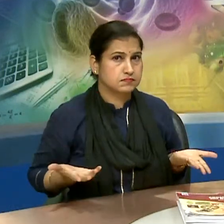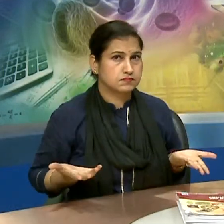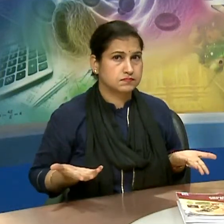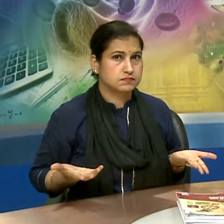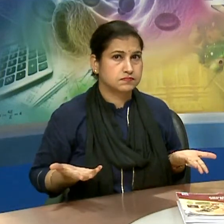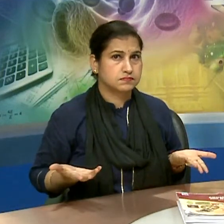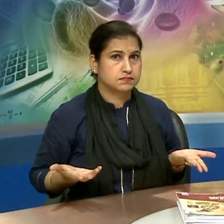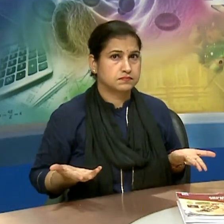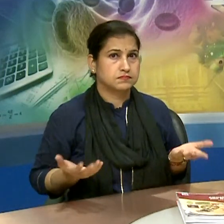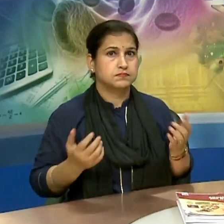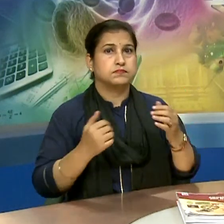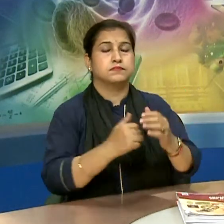What do you think?